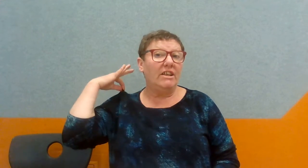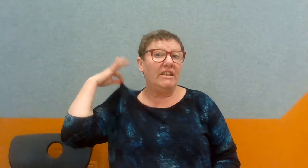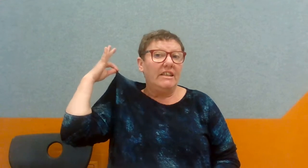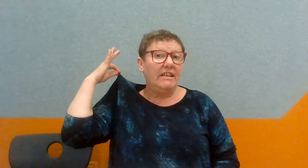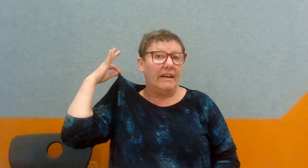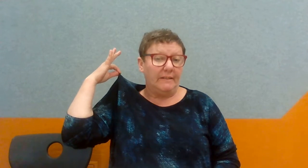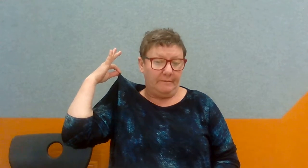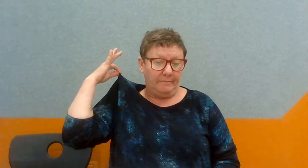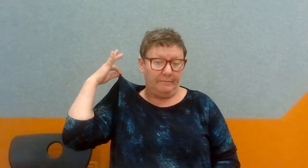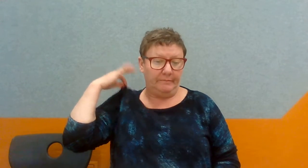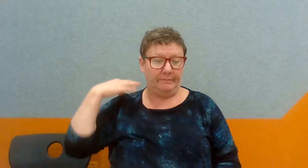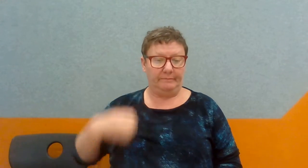Volunteer.